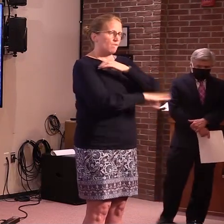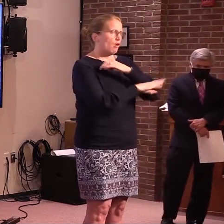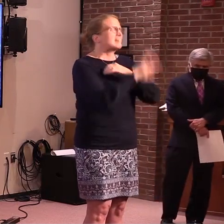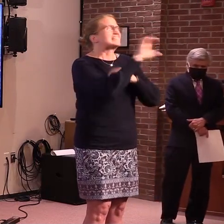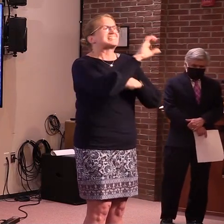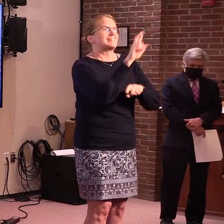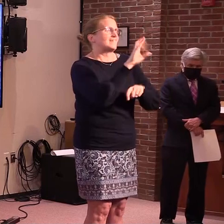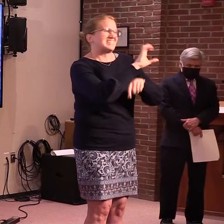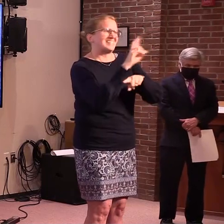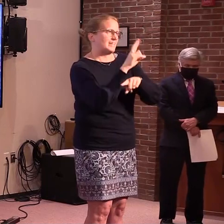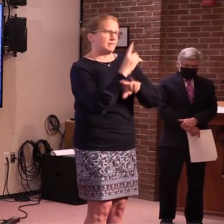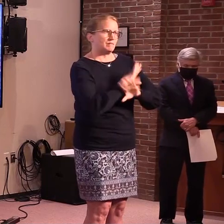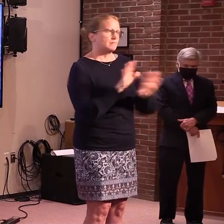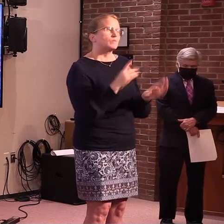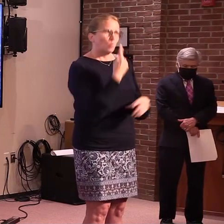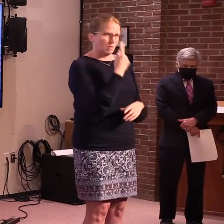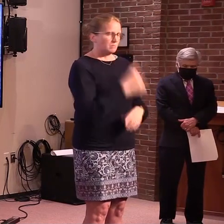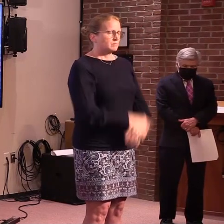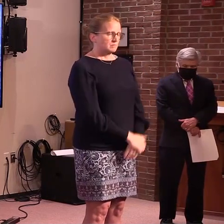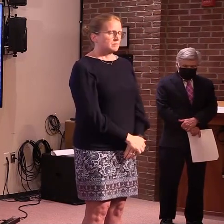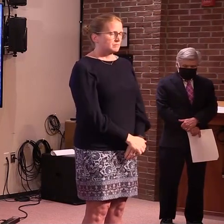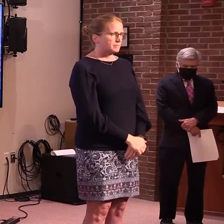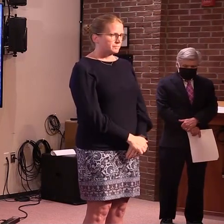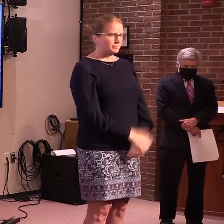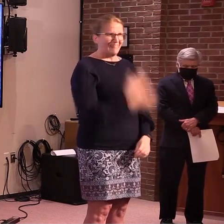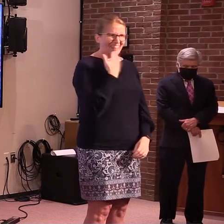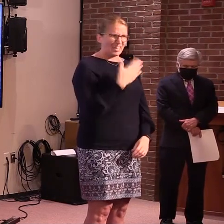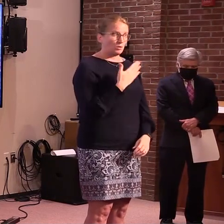Okay. Thank you very much. No problem.